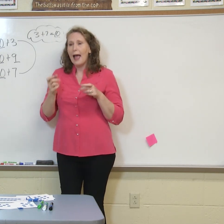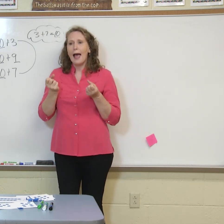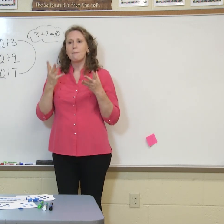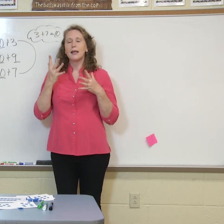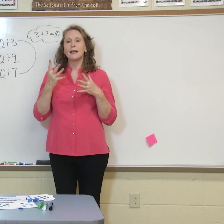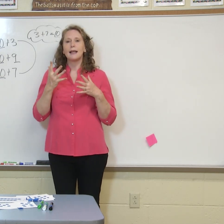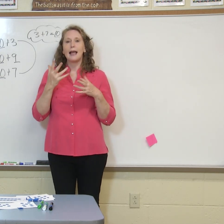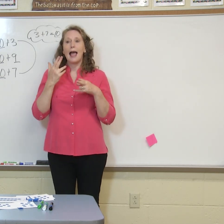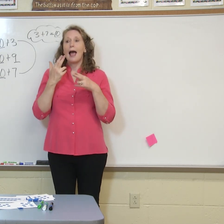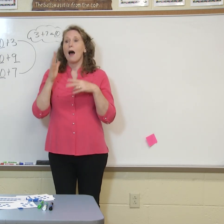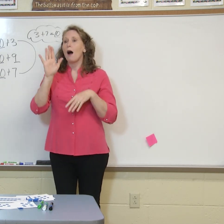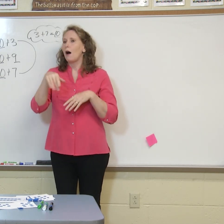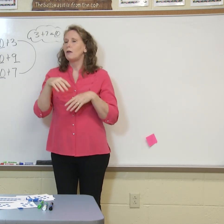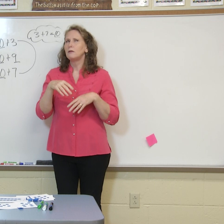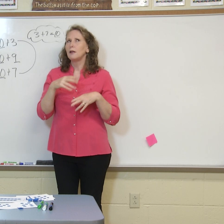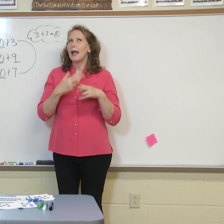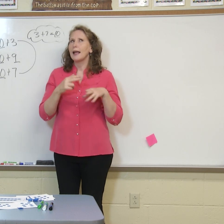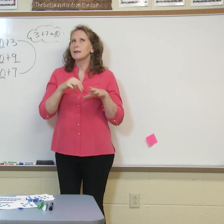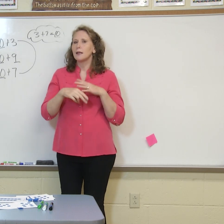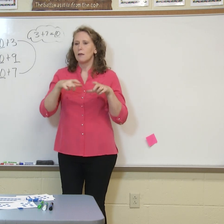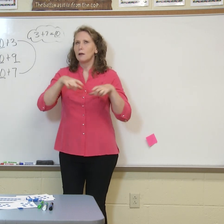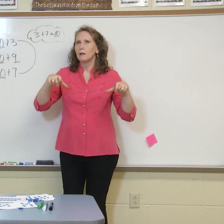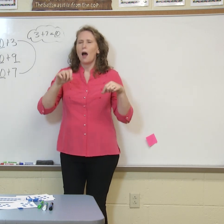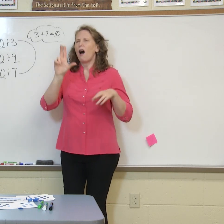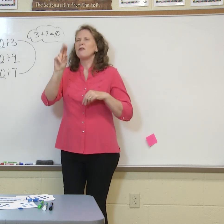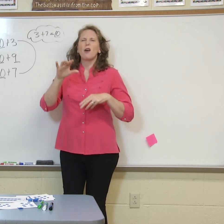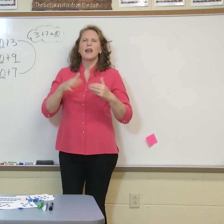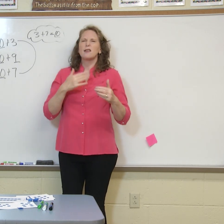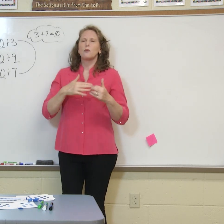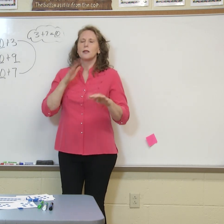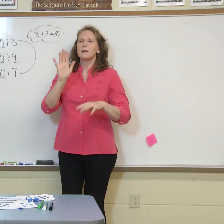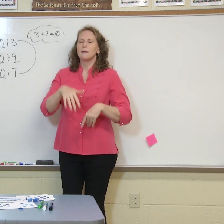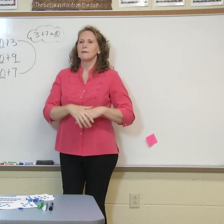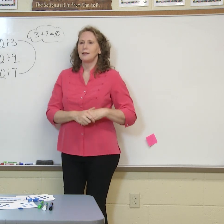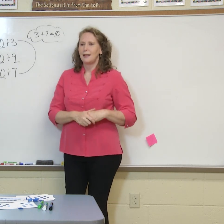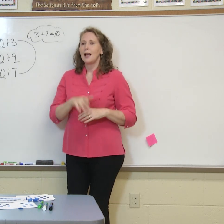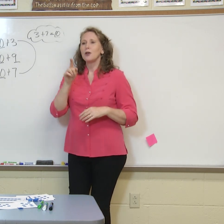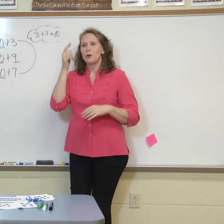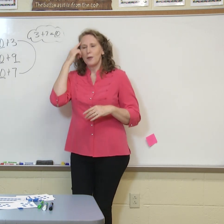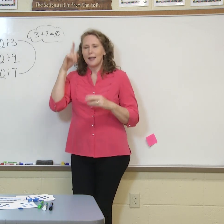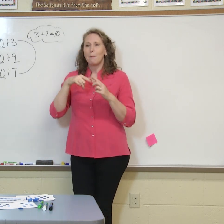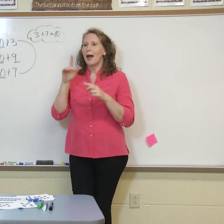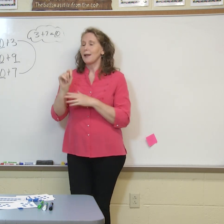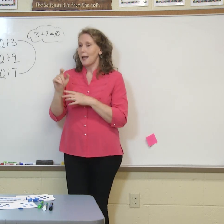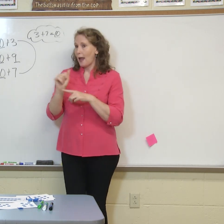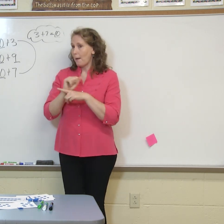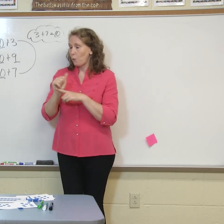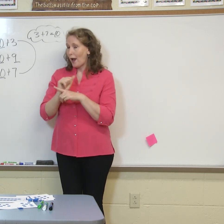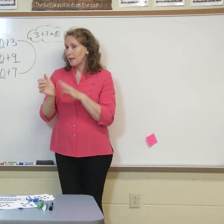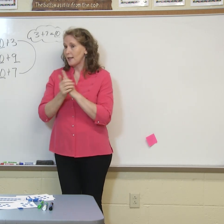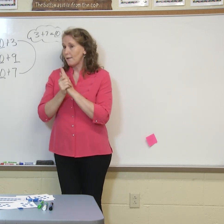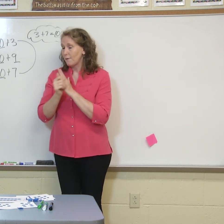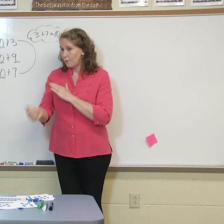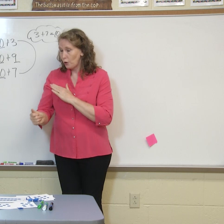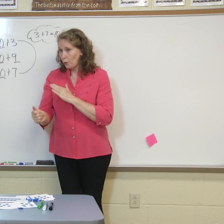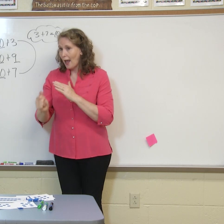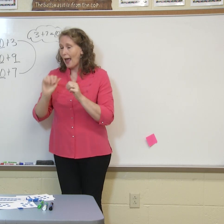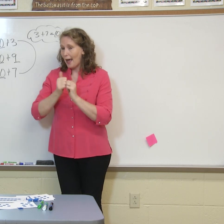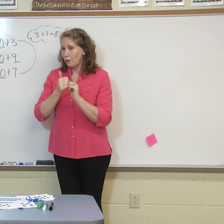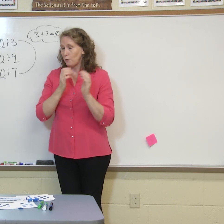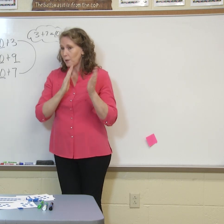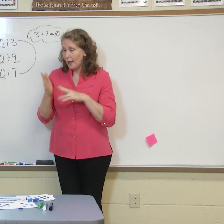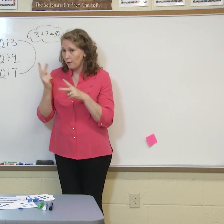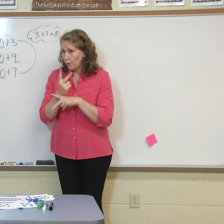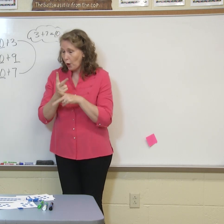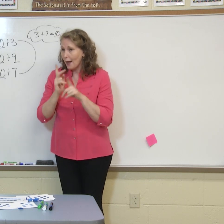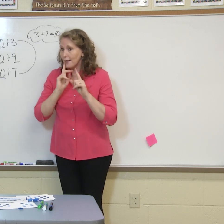many eggs are in the... Oh no, that one would be way too easy. Okay, so you think about it and practice fluency, and maybe next time you'll